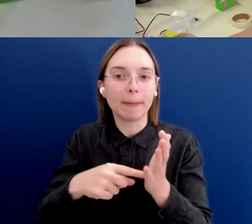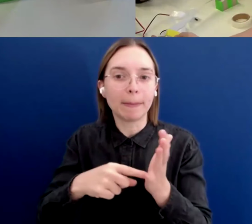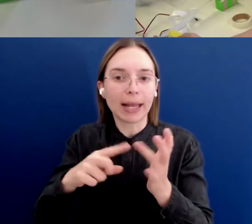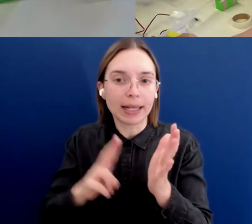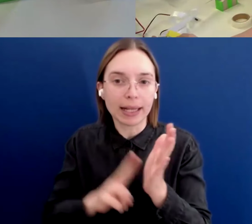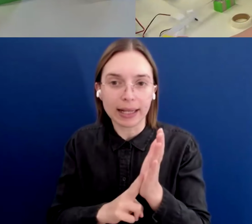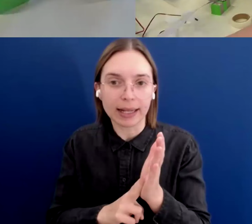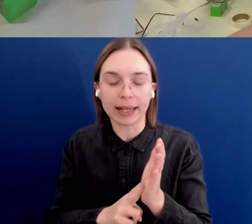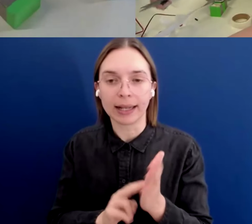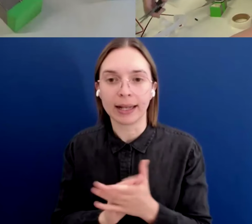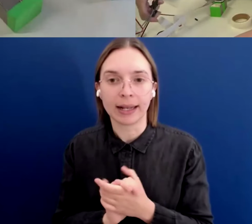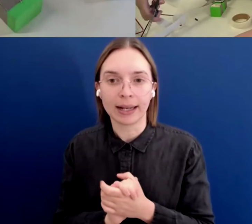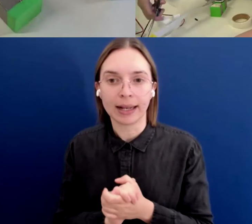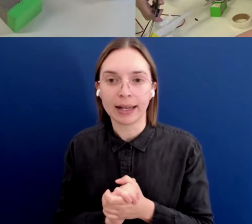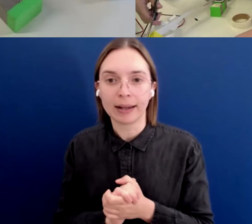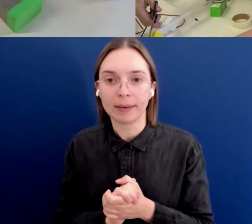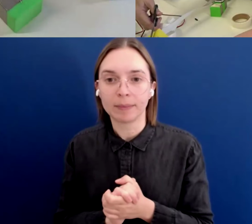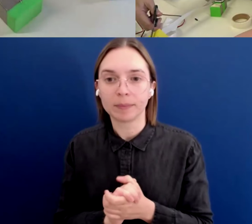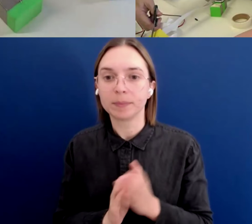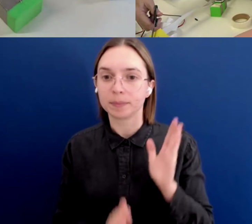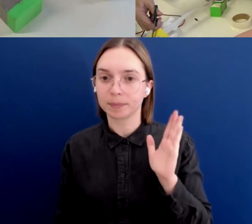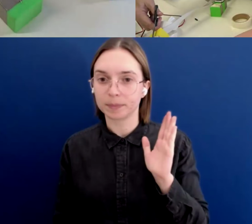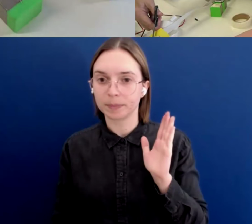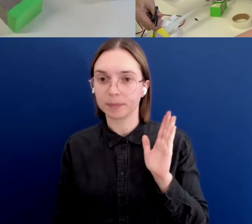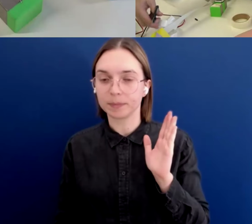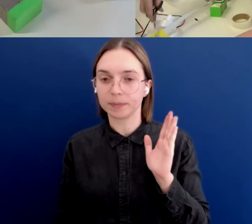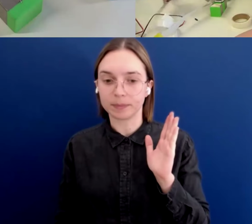So what I'm going to do is quickly make,